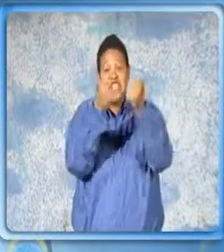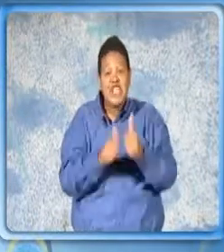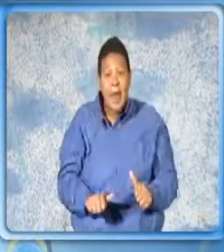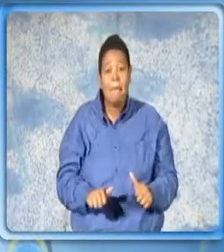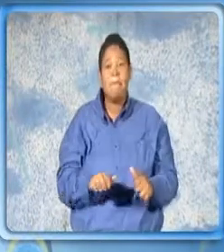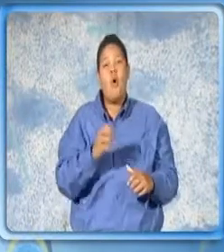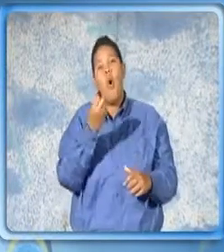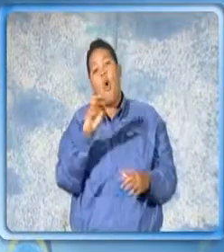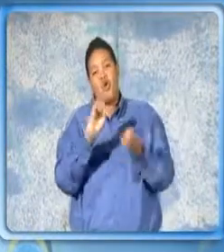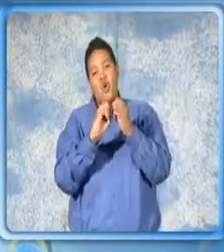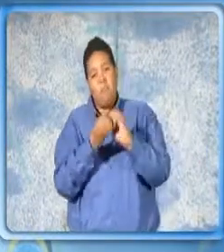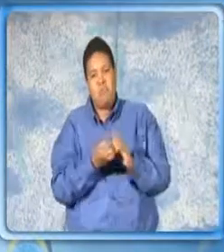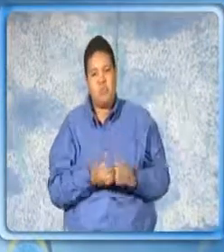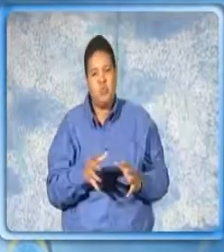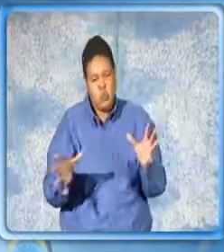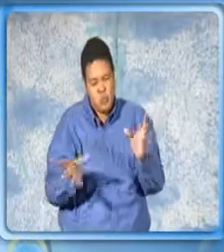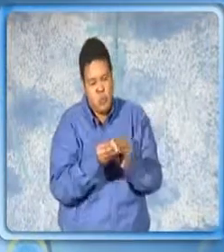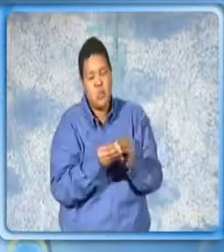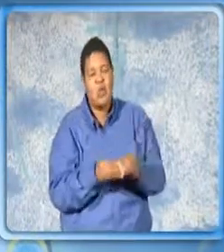figure.